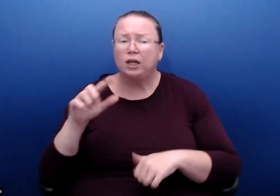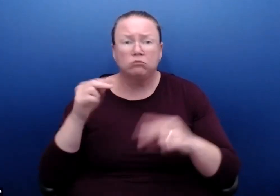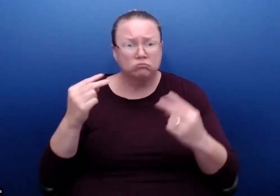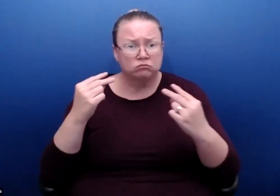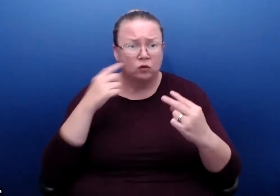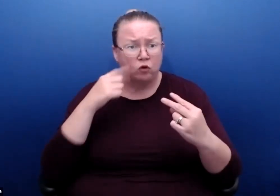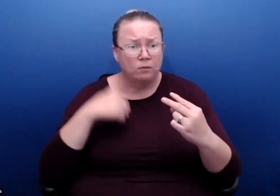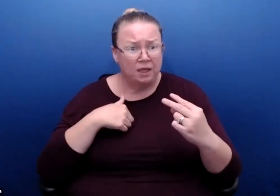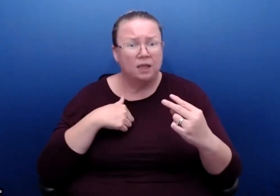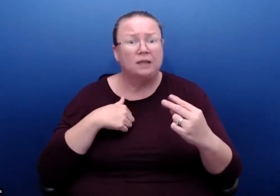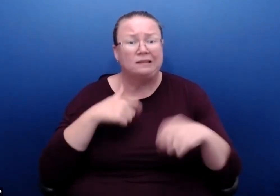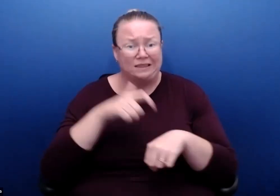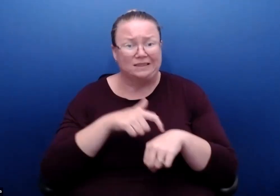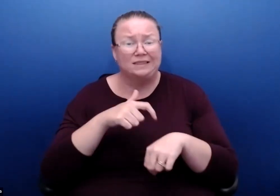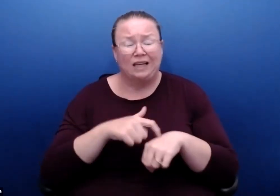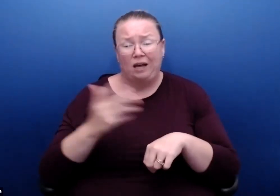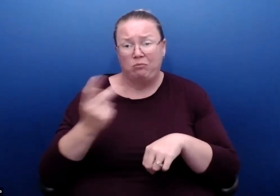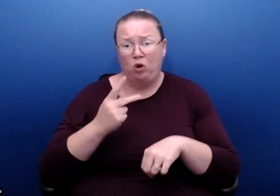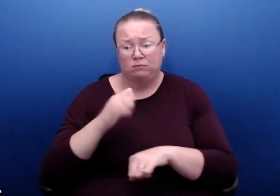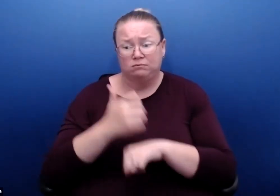for me at the time of our scheduled visit.